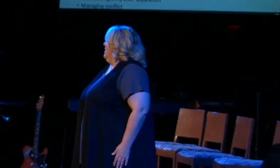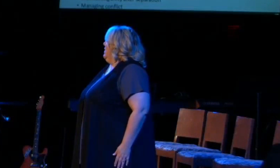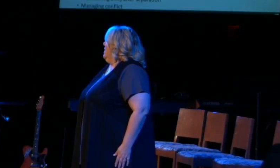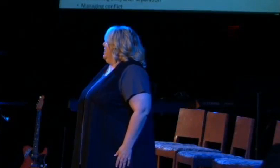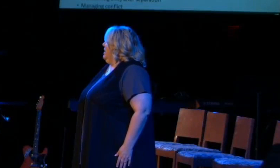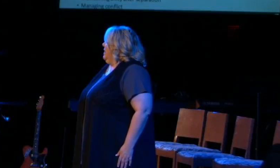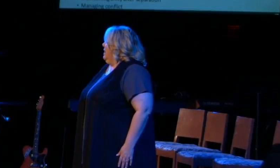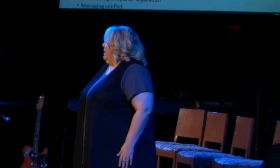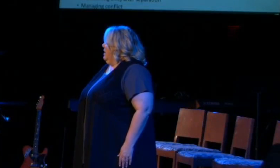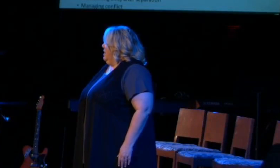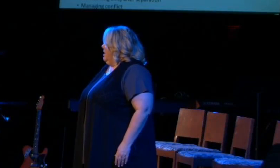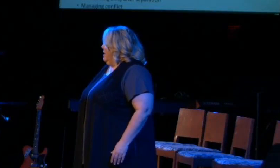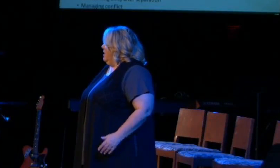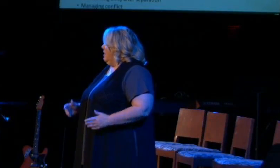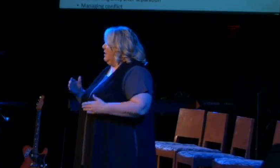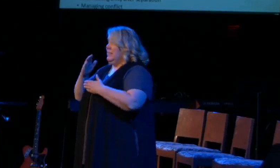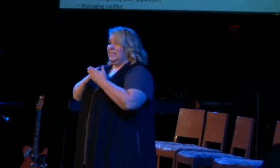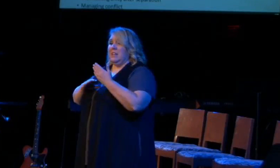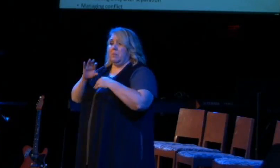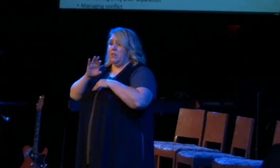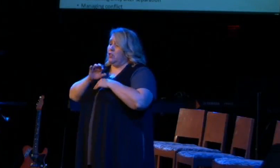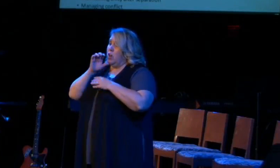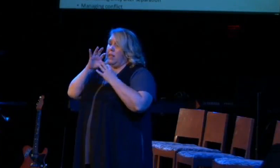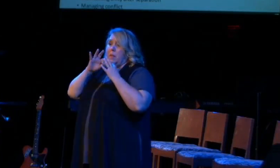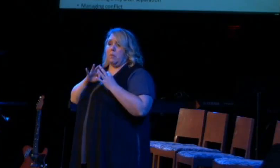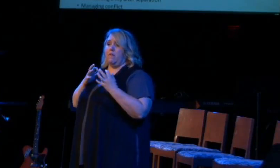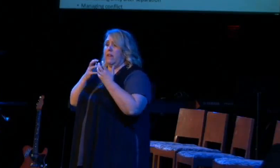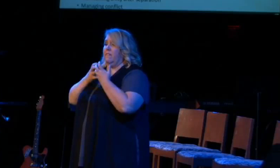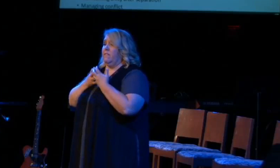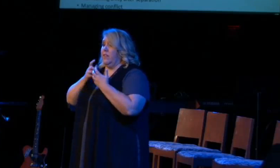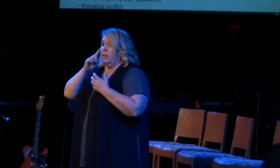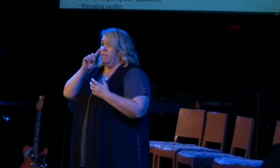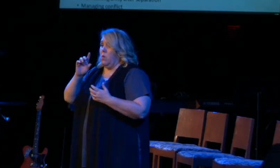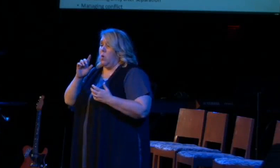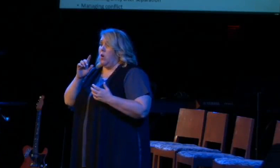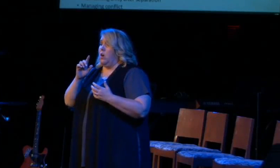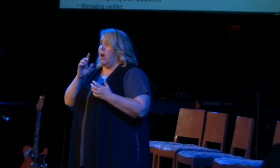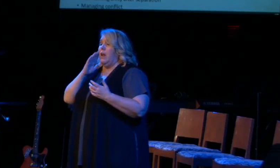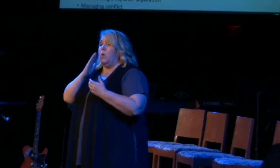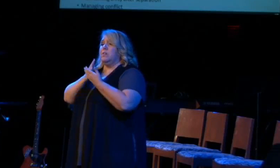it turns out some local churches aren't a perfect fit for our, we